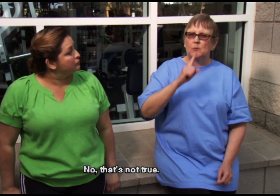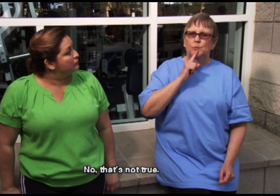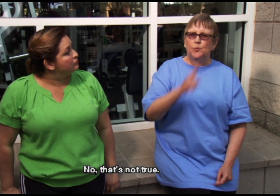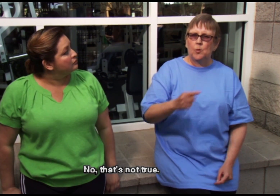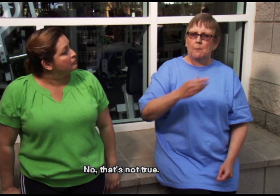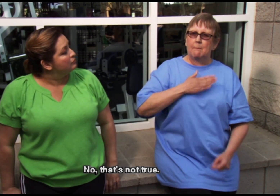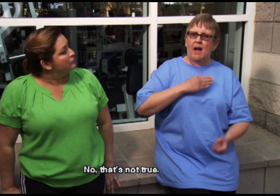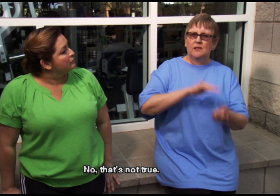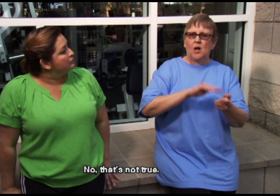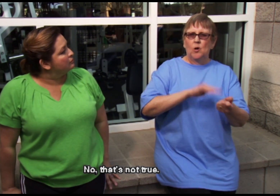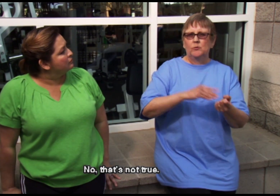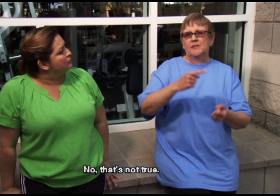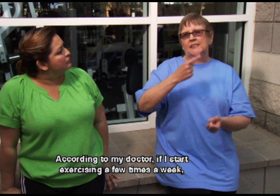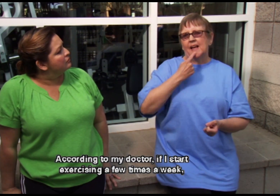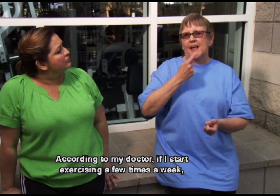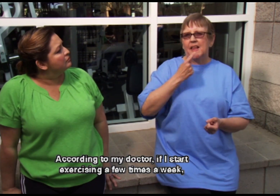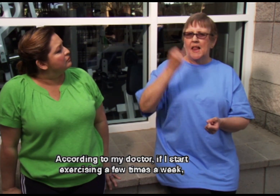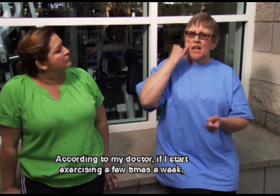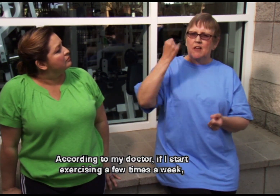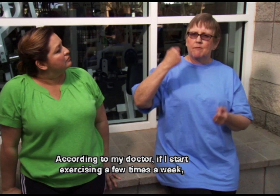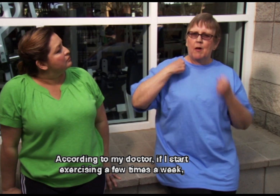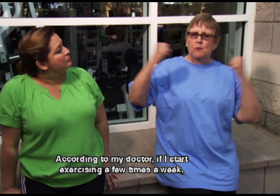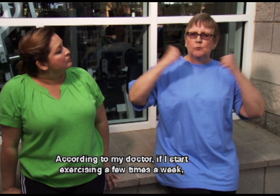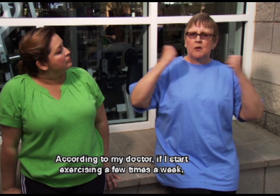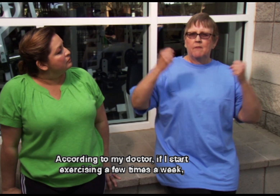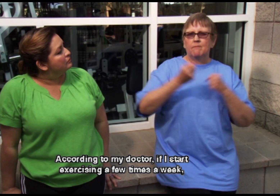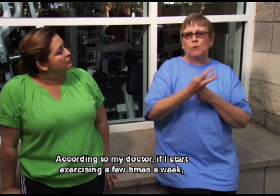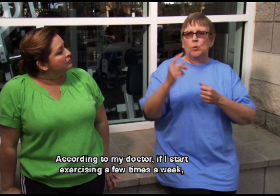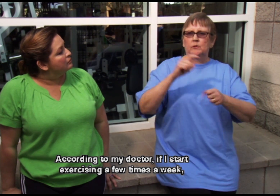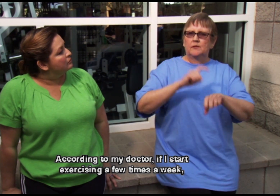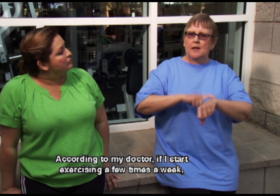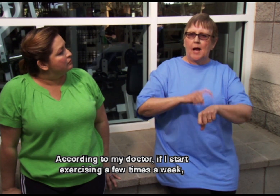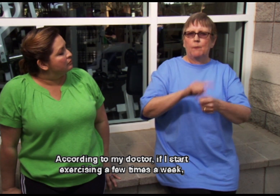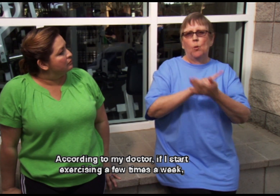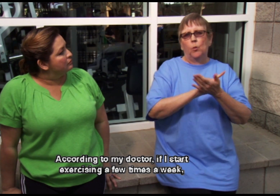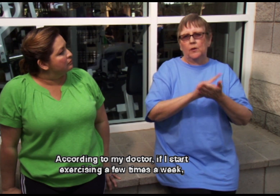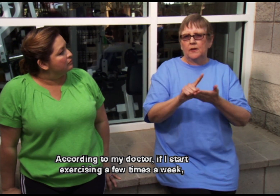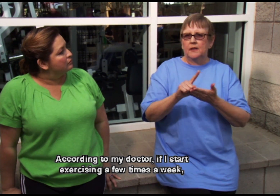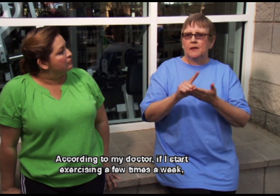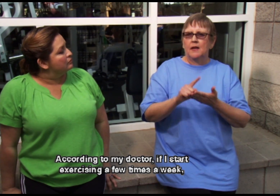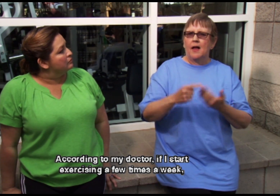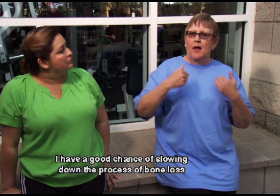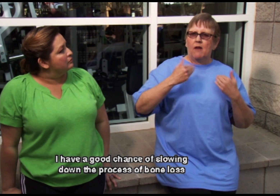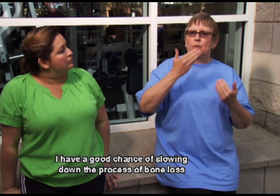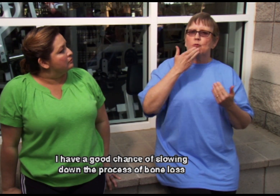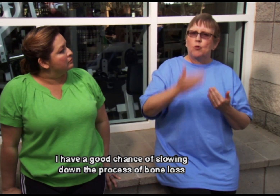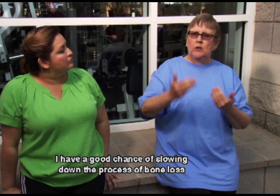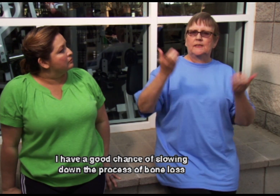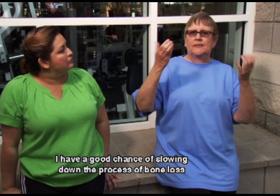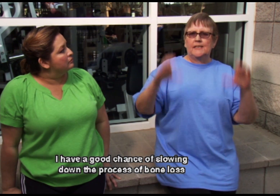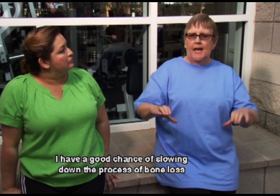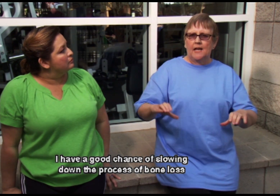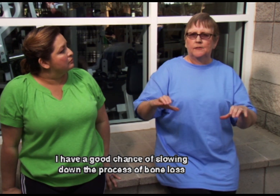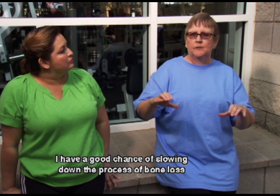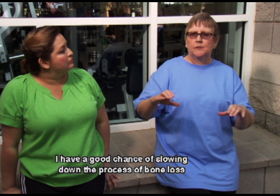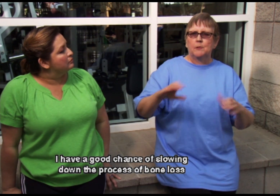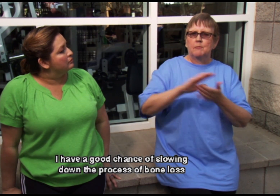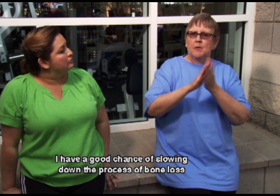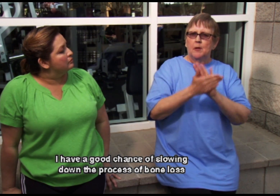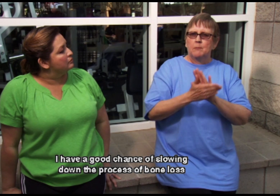true. According to my doctor, if I start exercising a few times a week, I have a good chance of slowing down